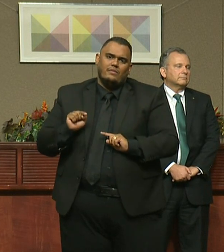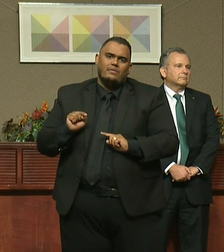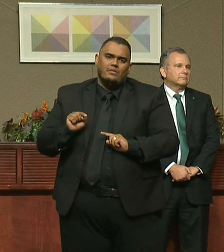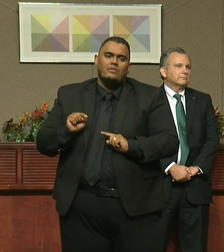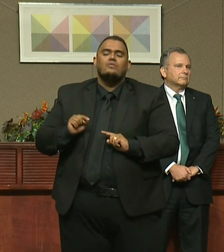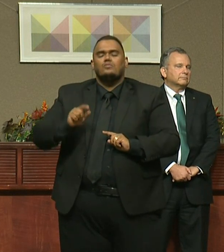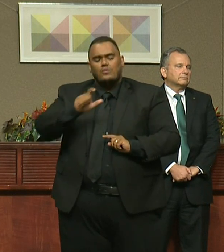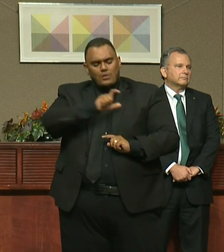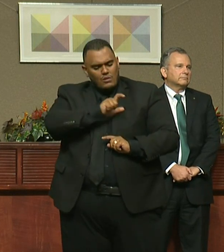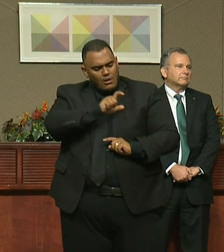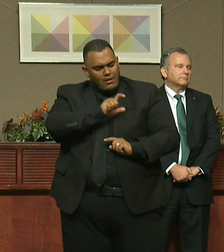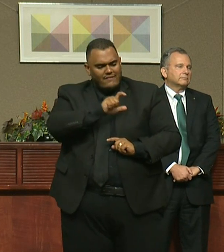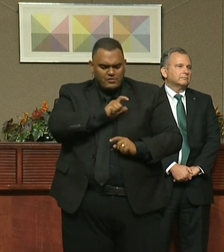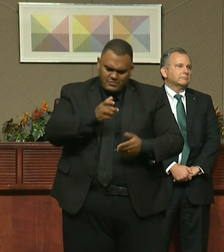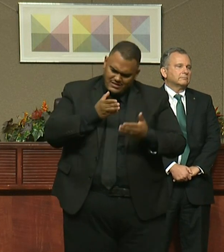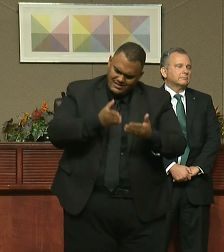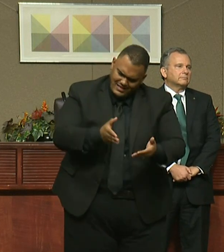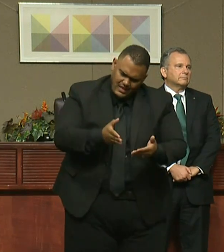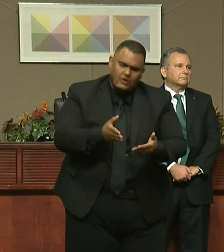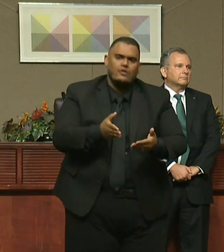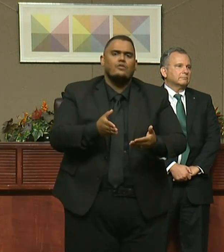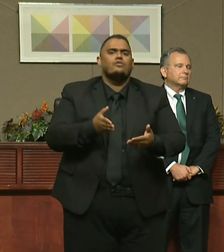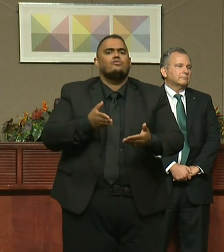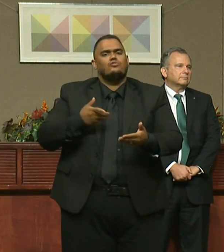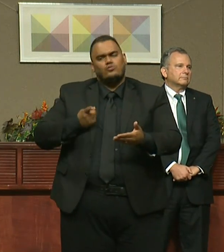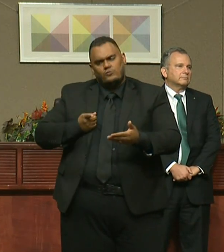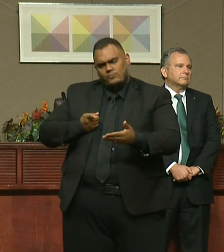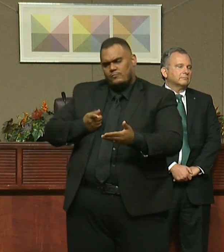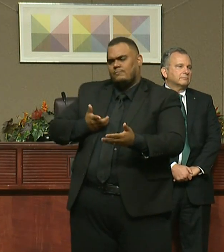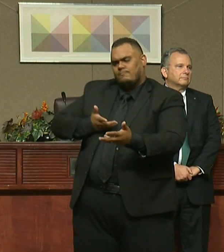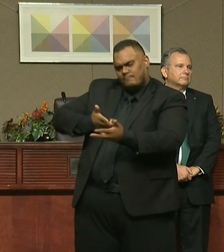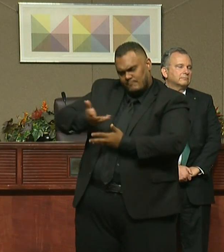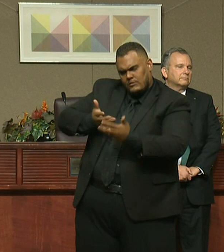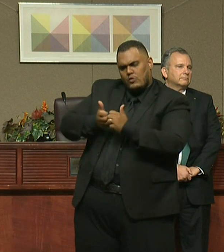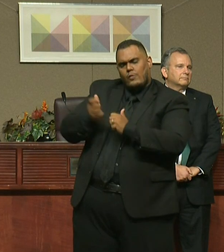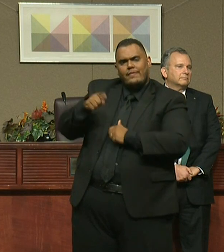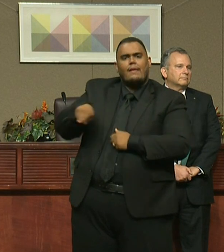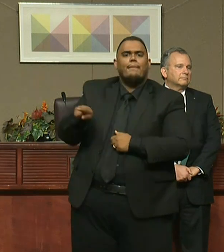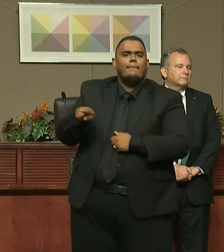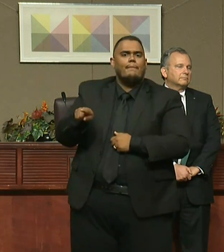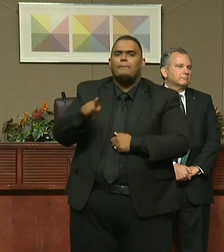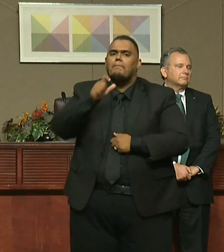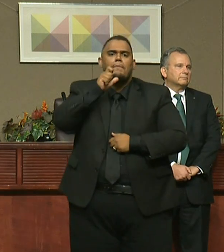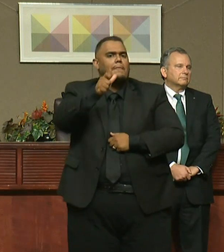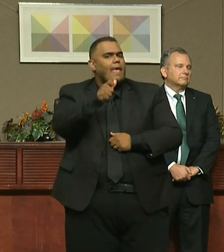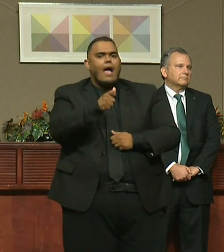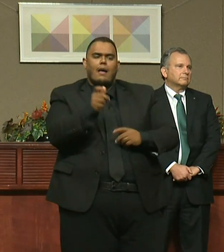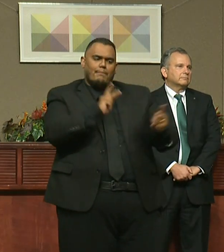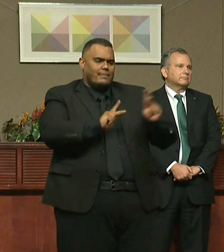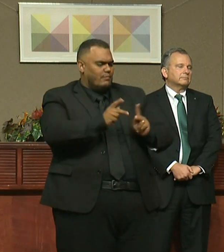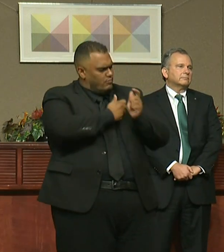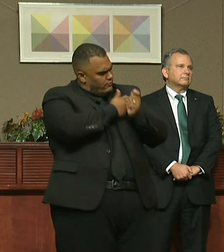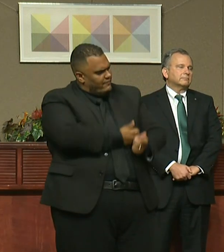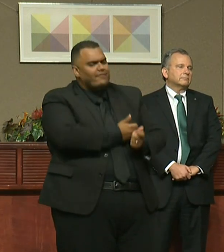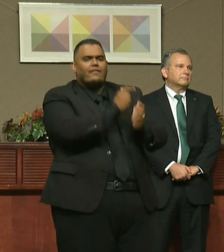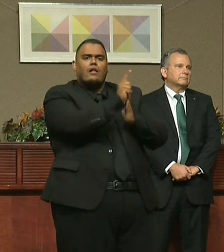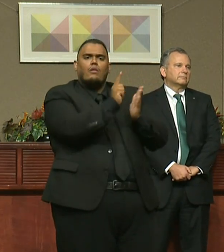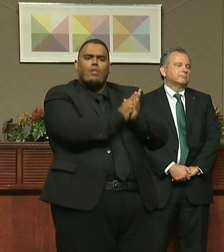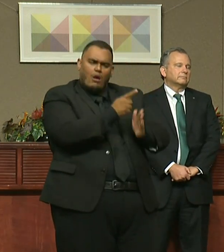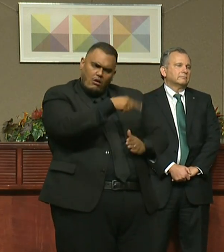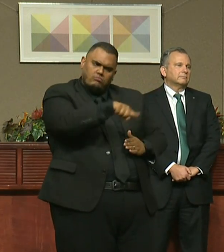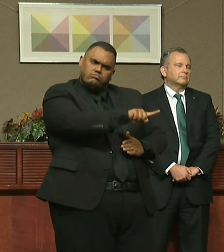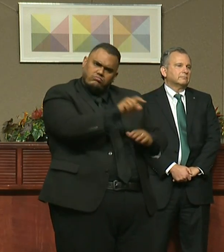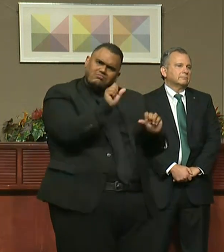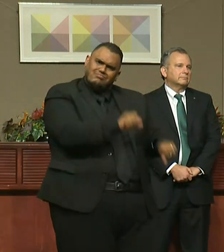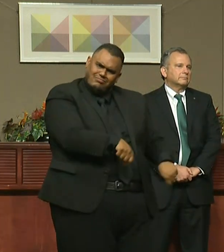is there to deal with them, not the law-abiding citizens. And so I think in order to